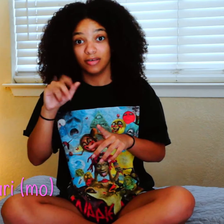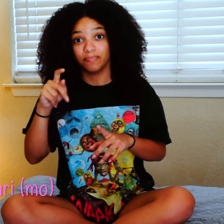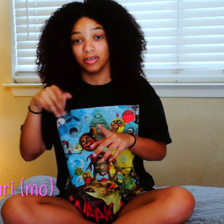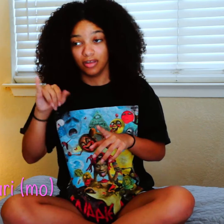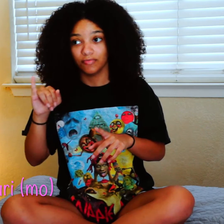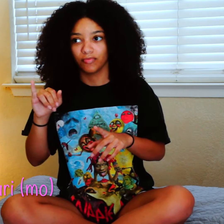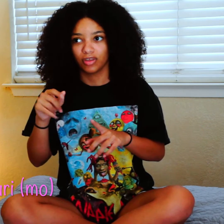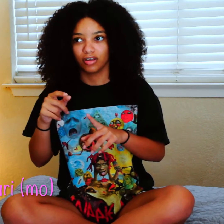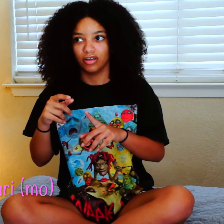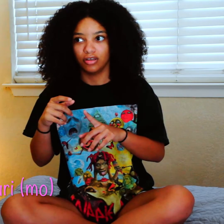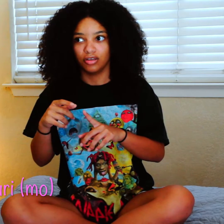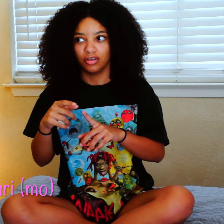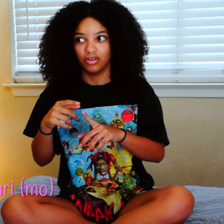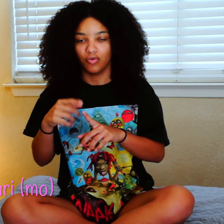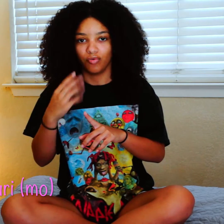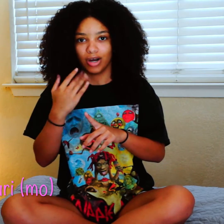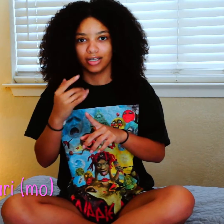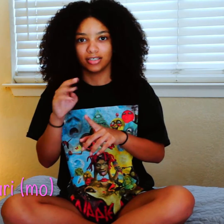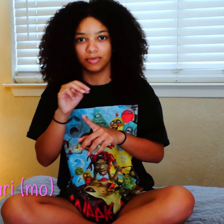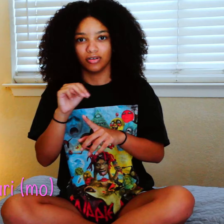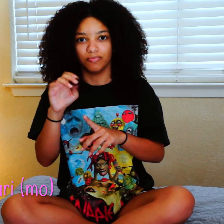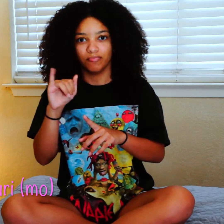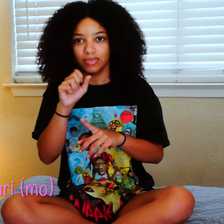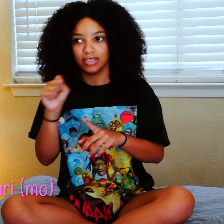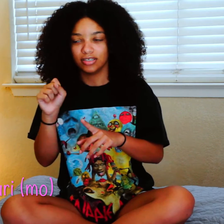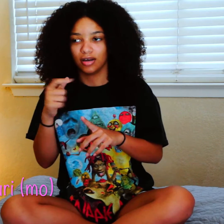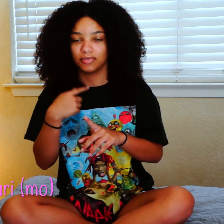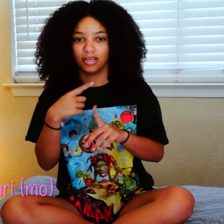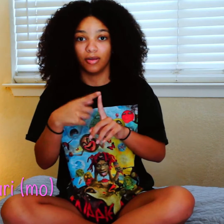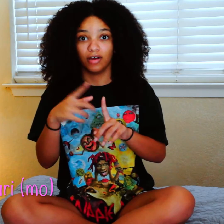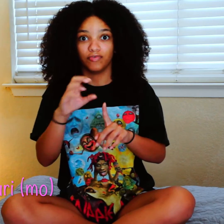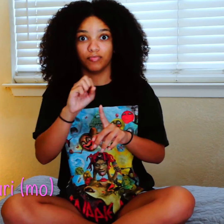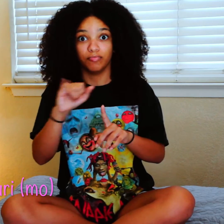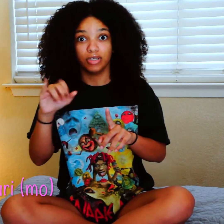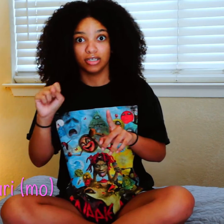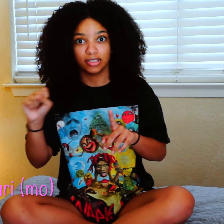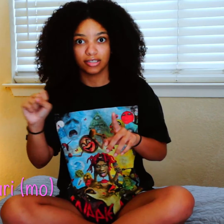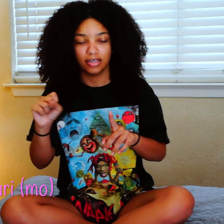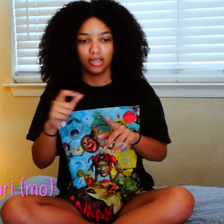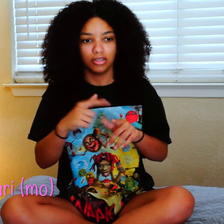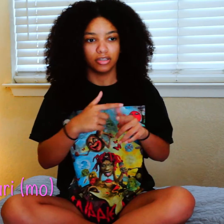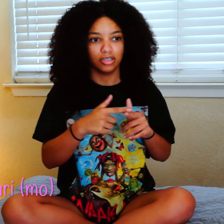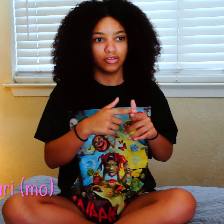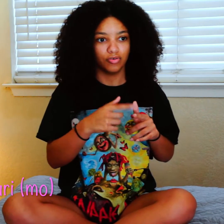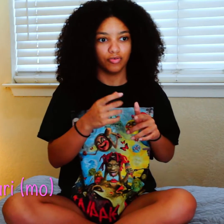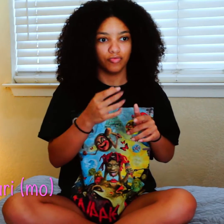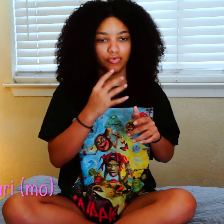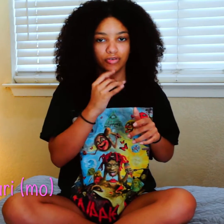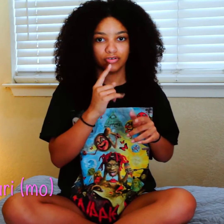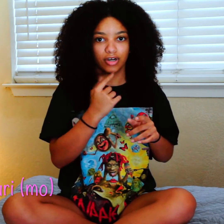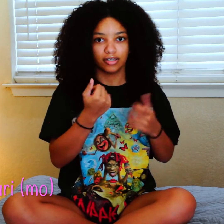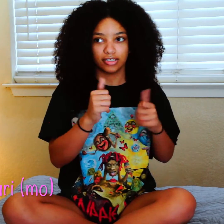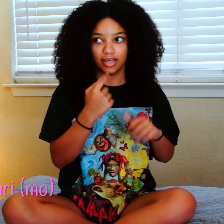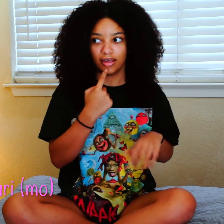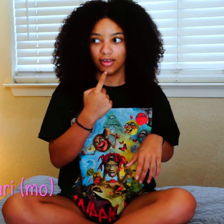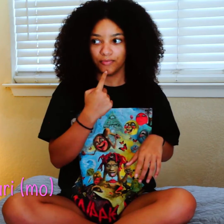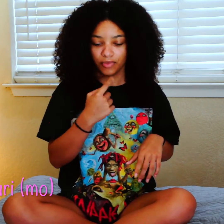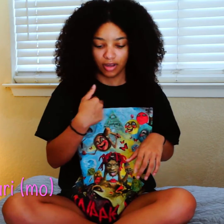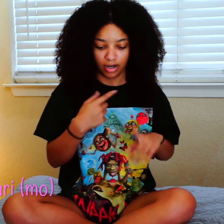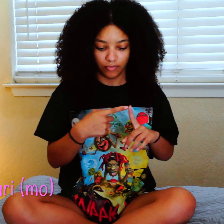Mississippi, I spell it Miss, I'm saying I'm from Miss, then you're really trying to say, I'm